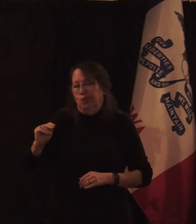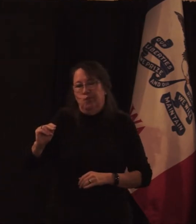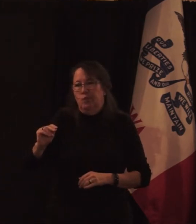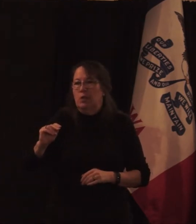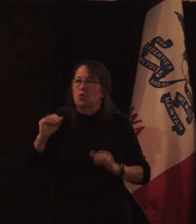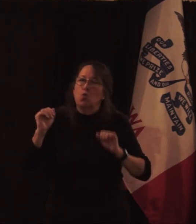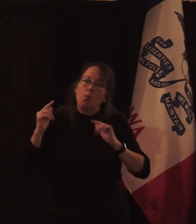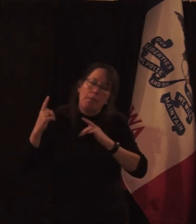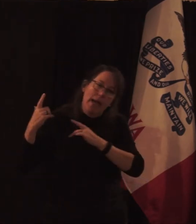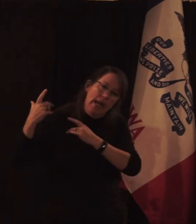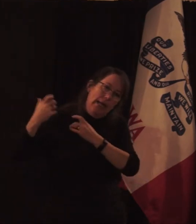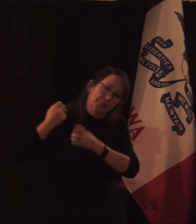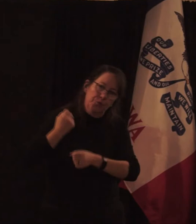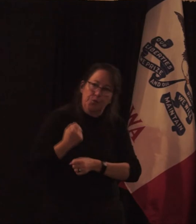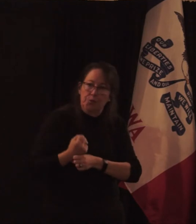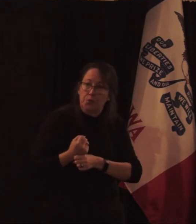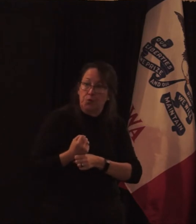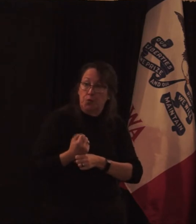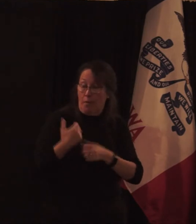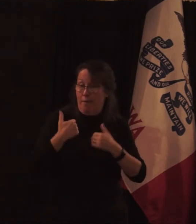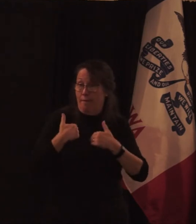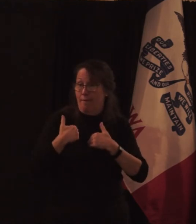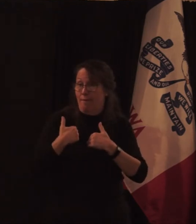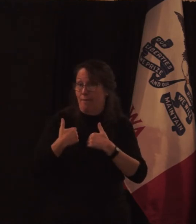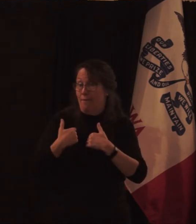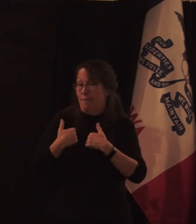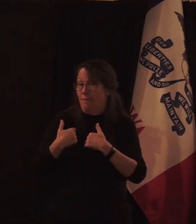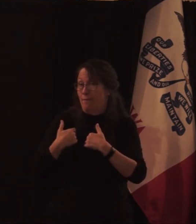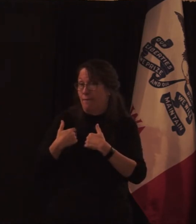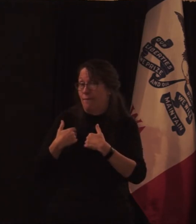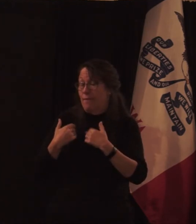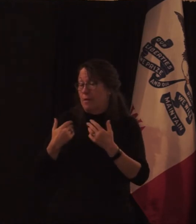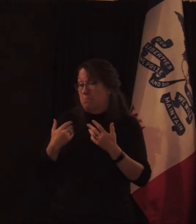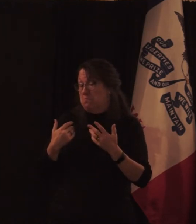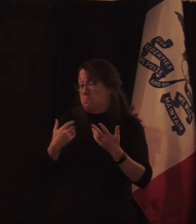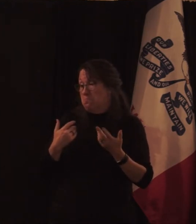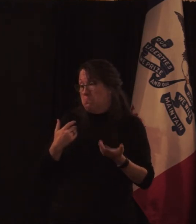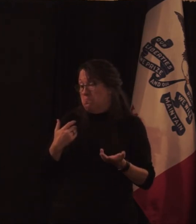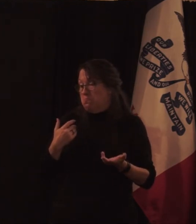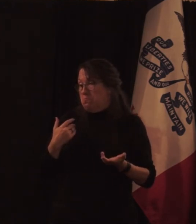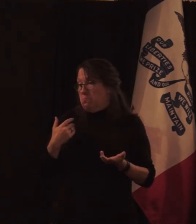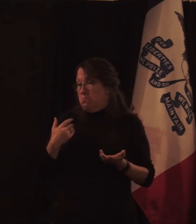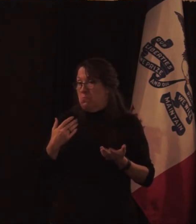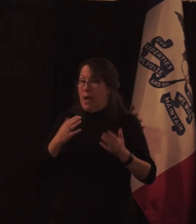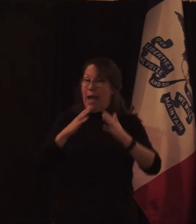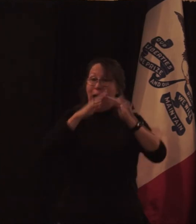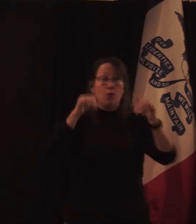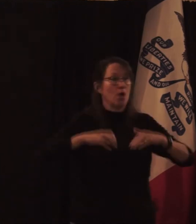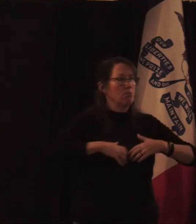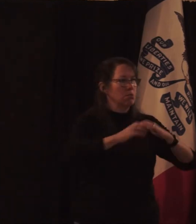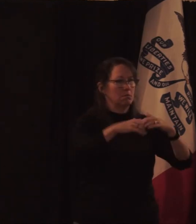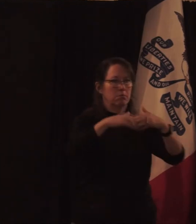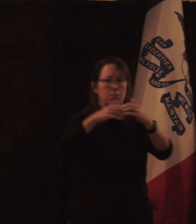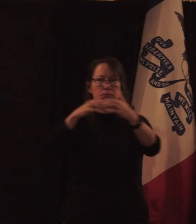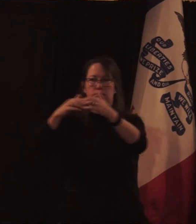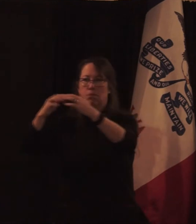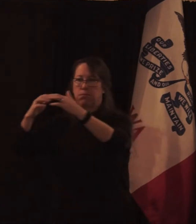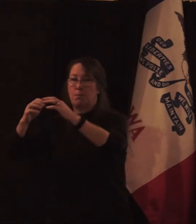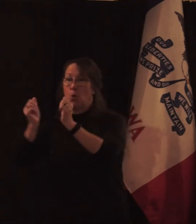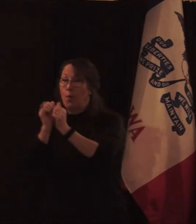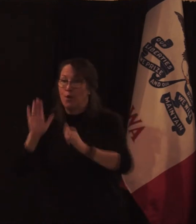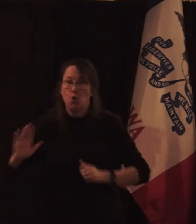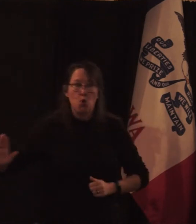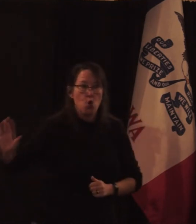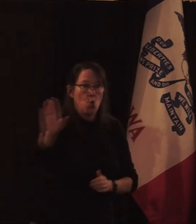So all these years later, what we have is we have houses being built all over America with your